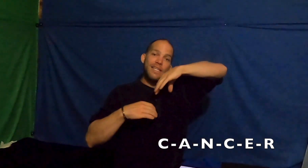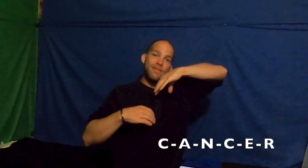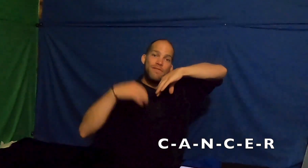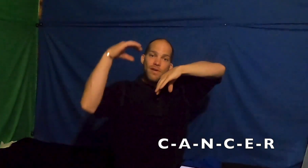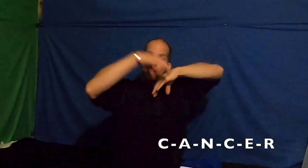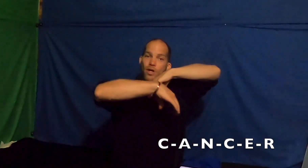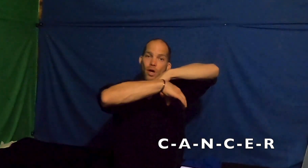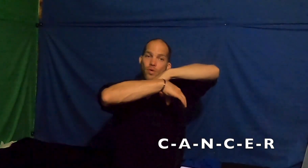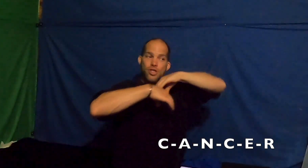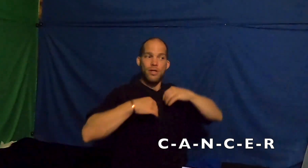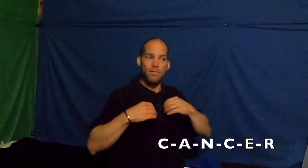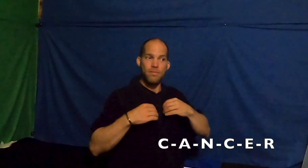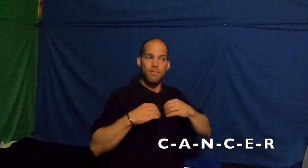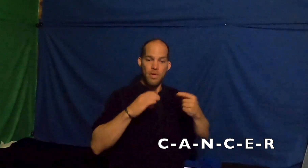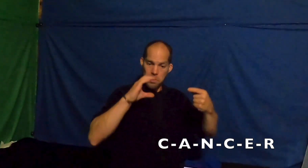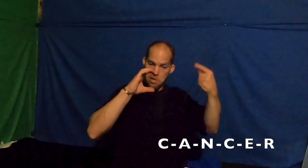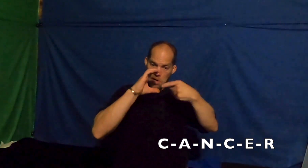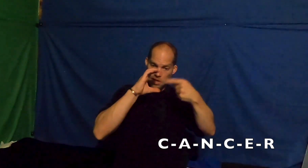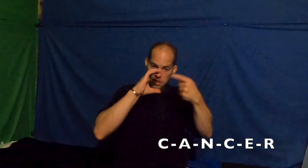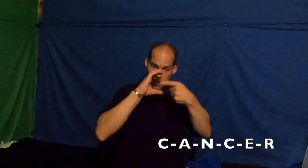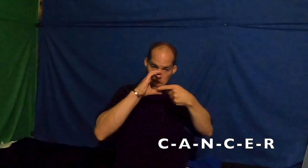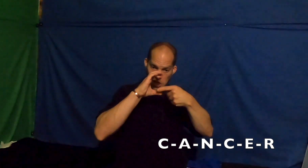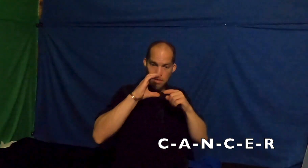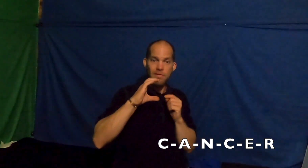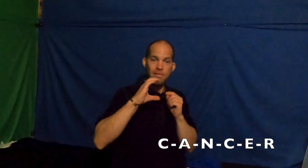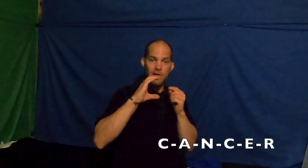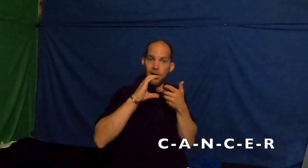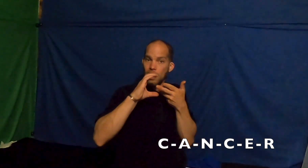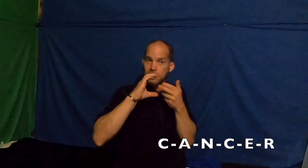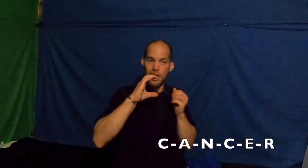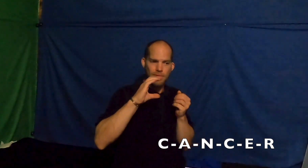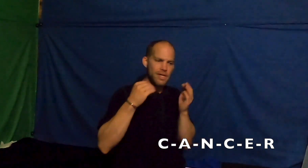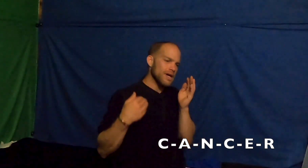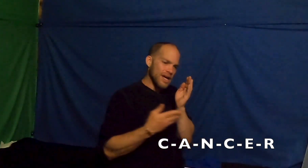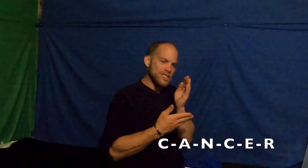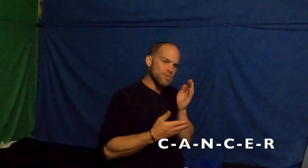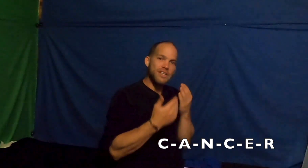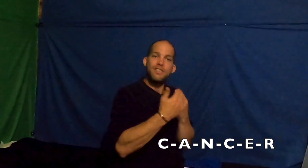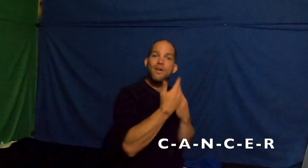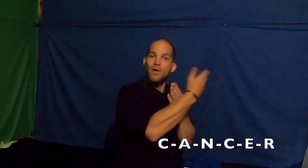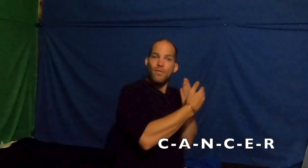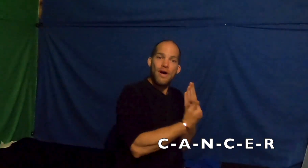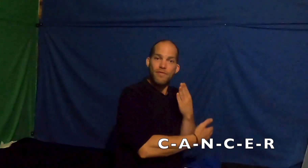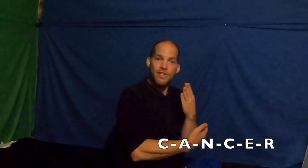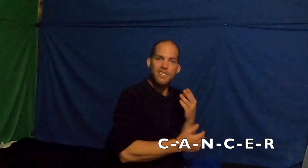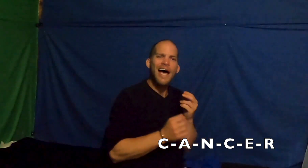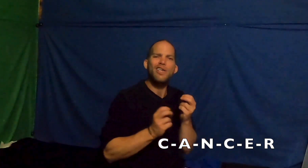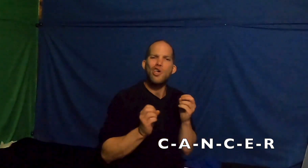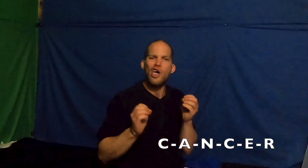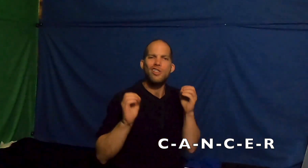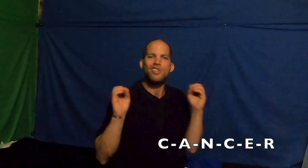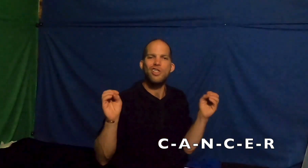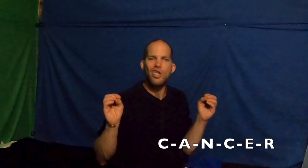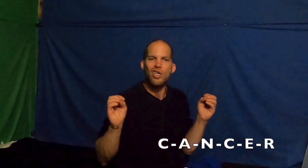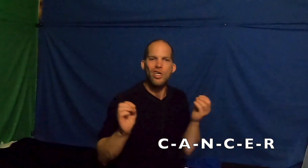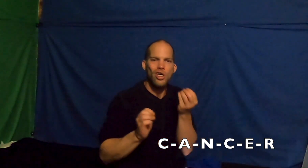active notion, unseen concept, expressed reference. I can't see,